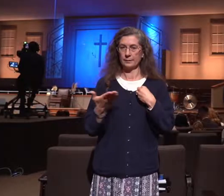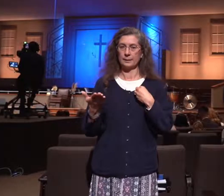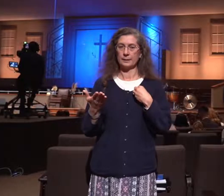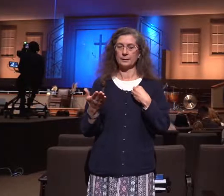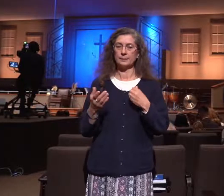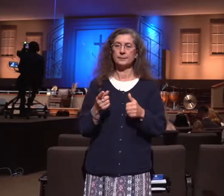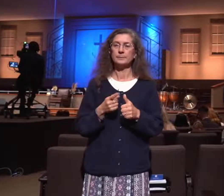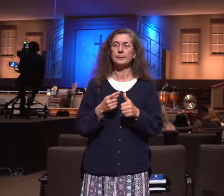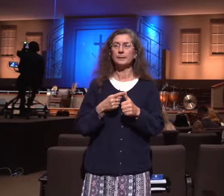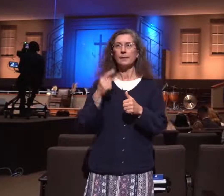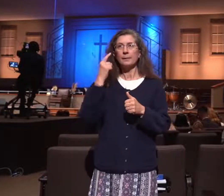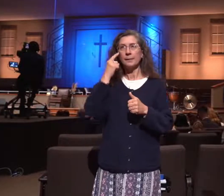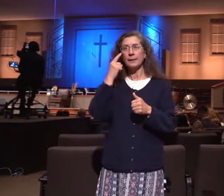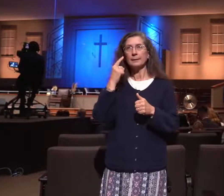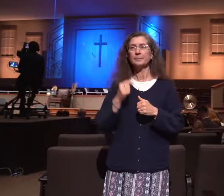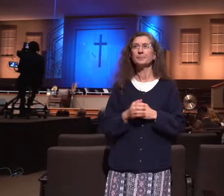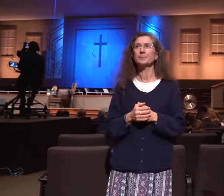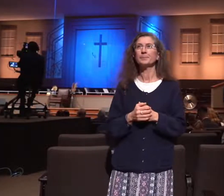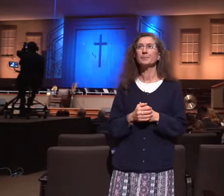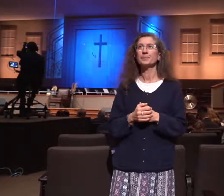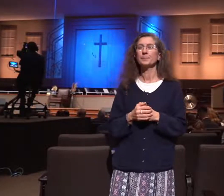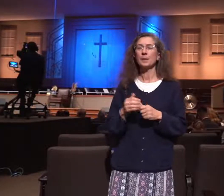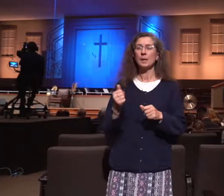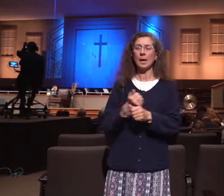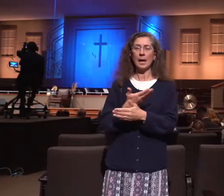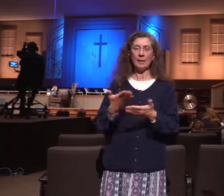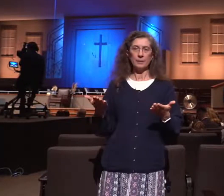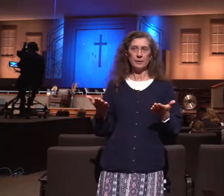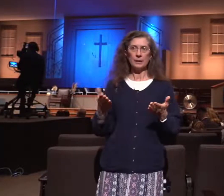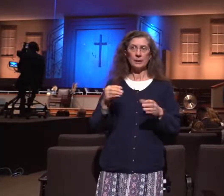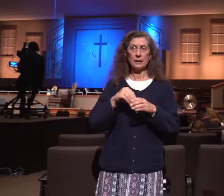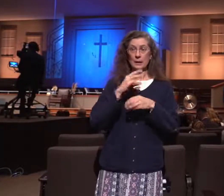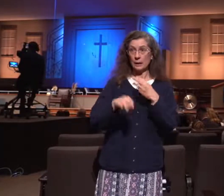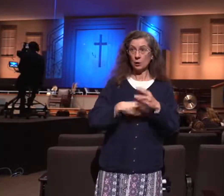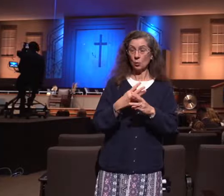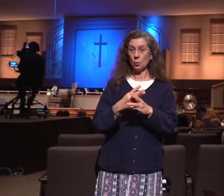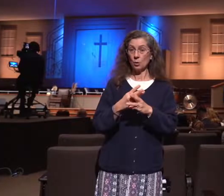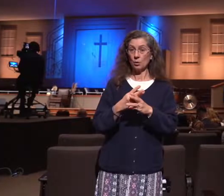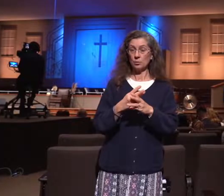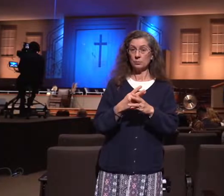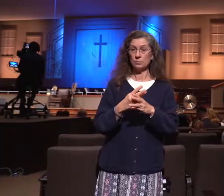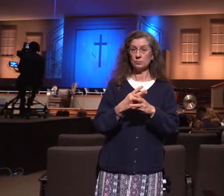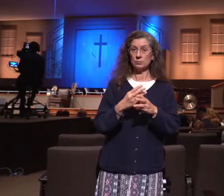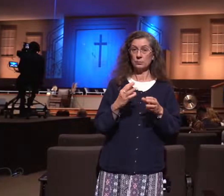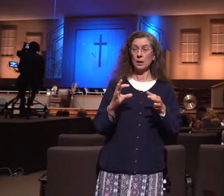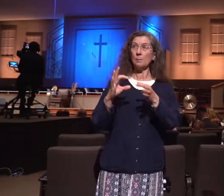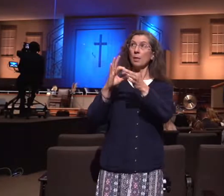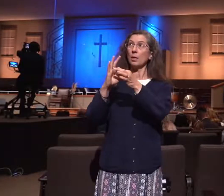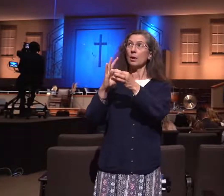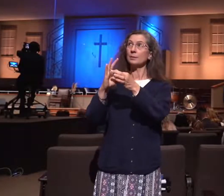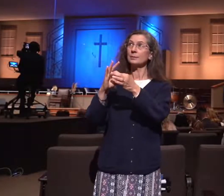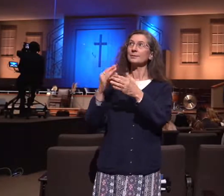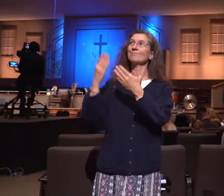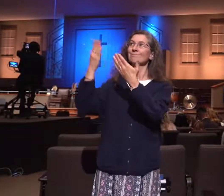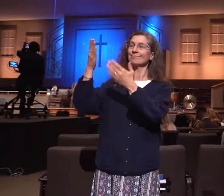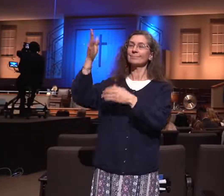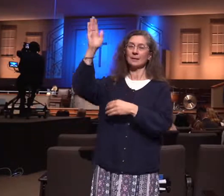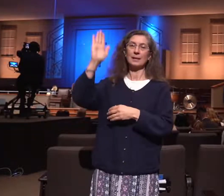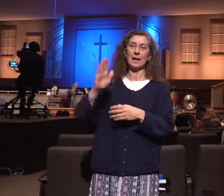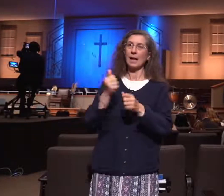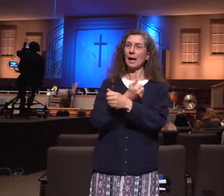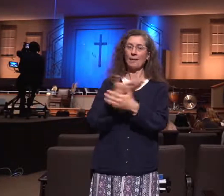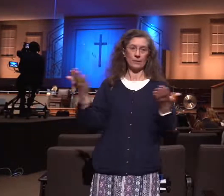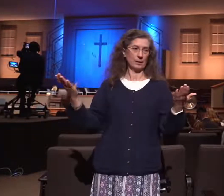Number one, think about this. Everything in the world belongs to God.